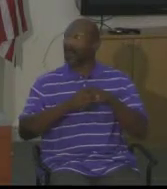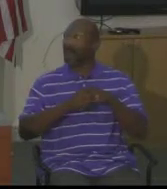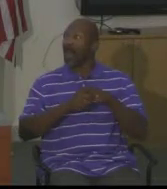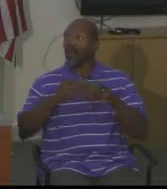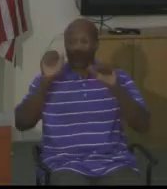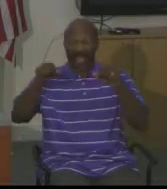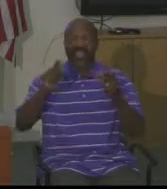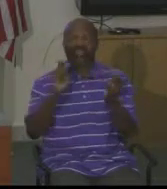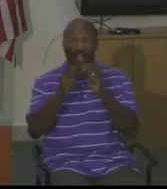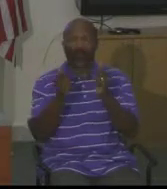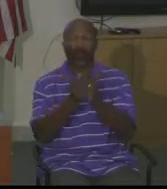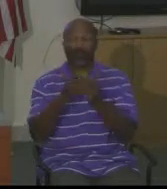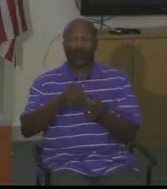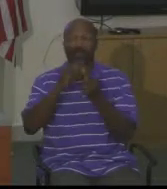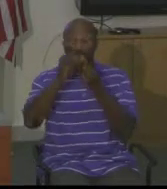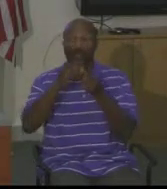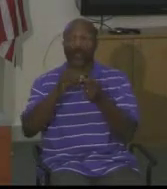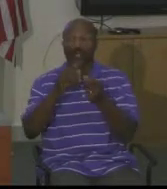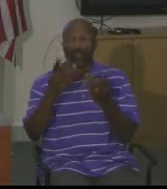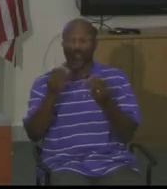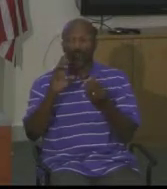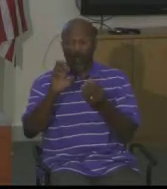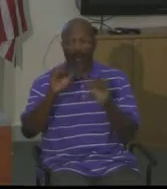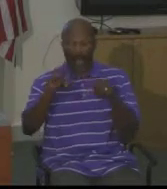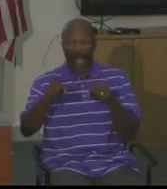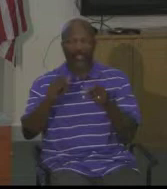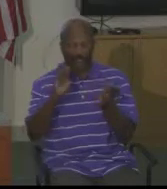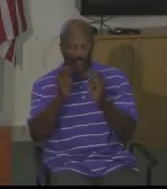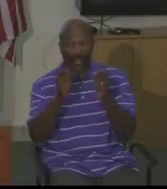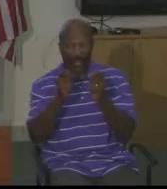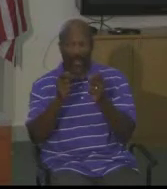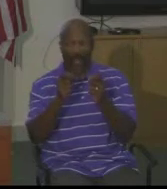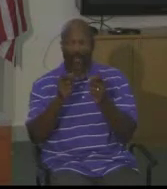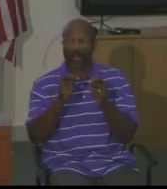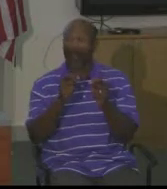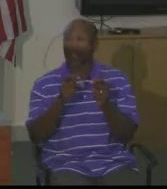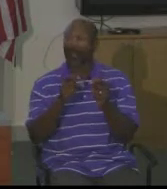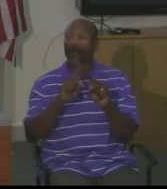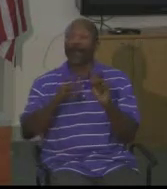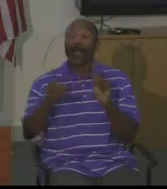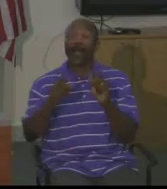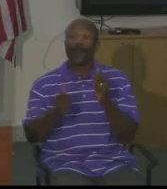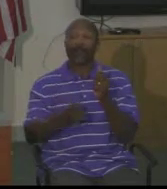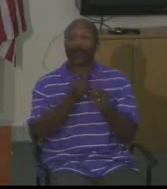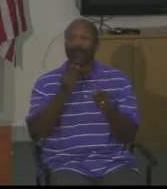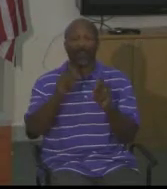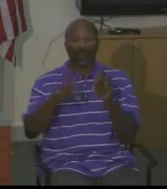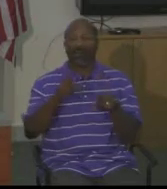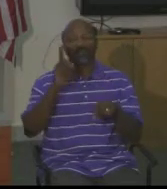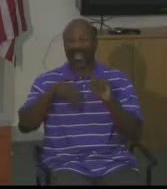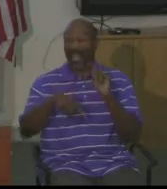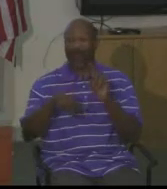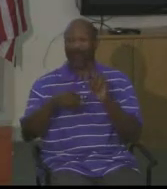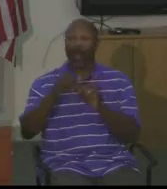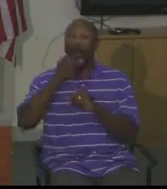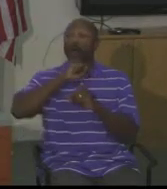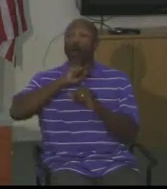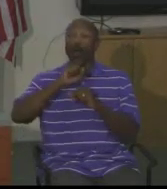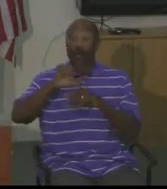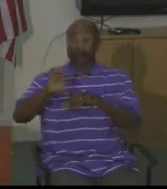special software. So you can change it with special software, but most people can't change it. In the very old